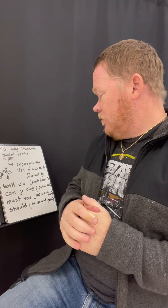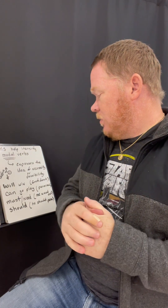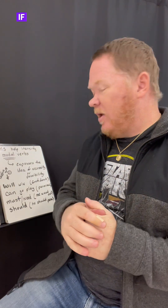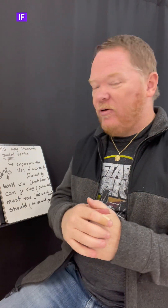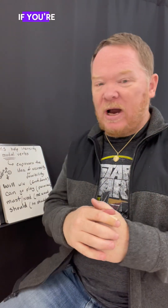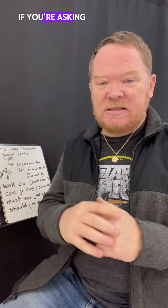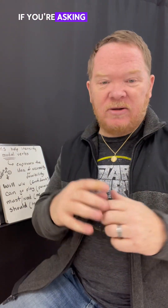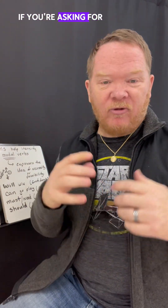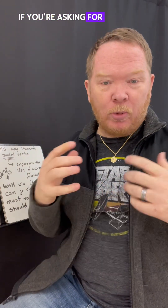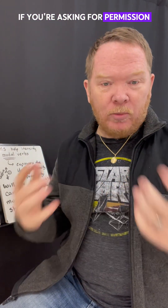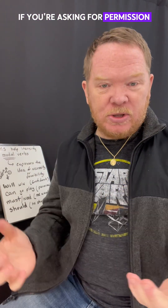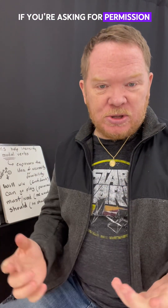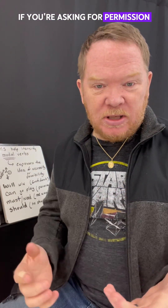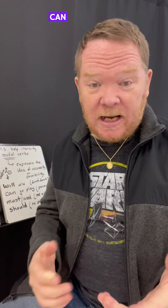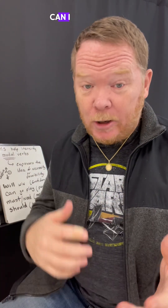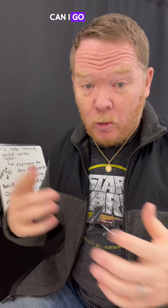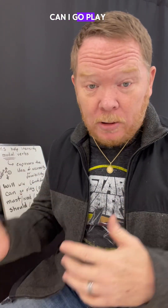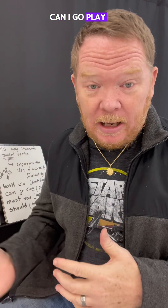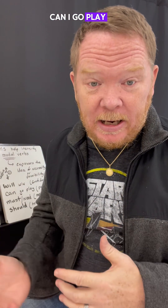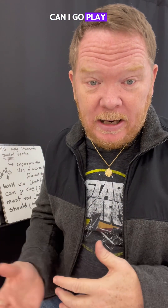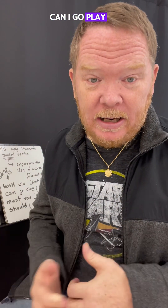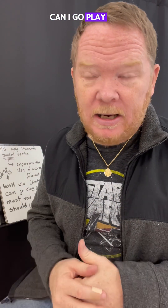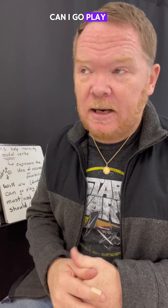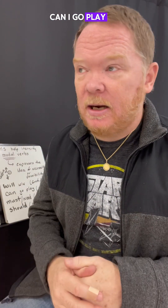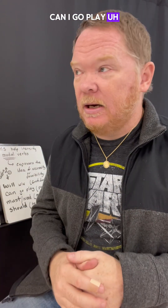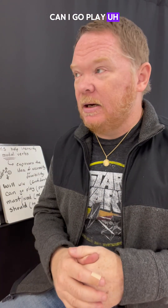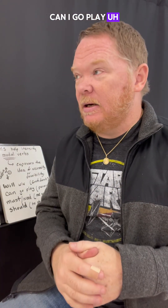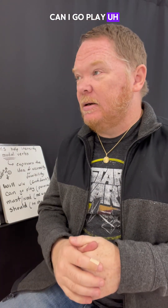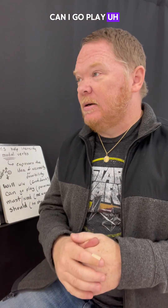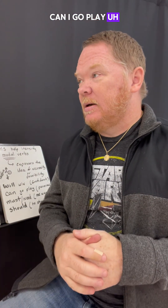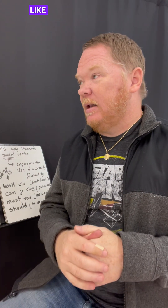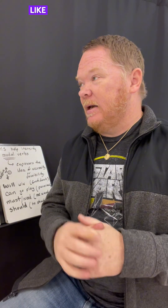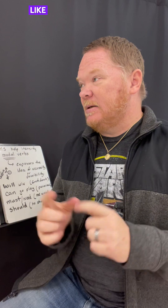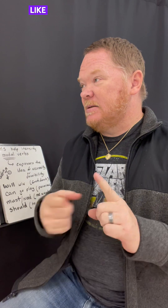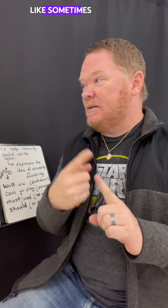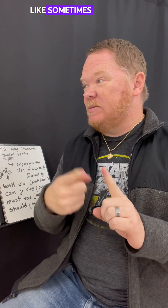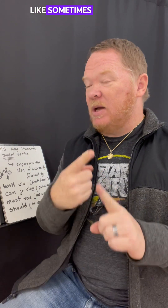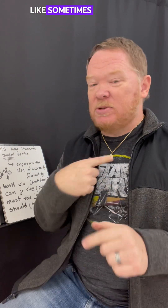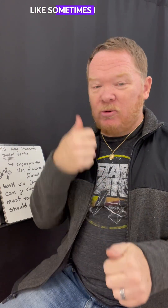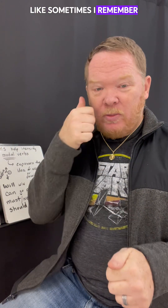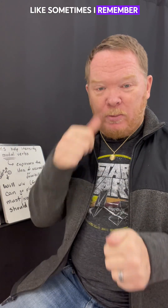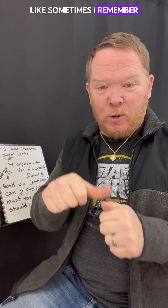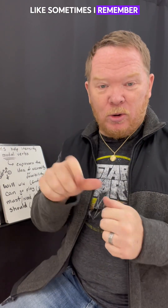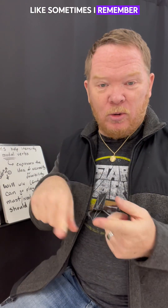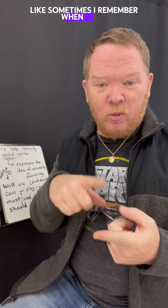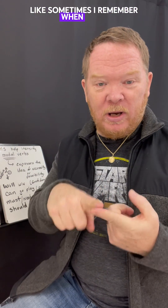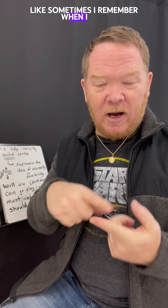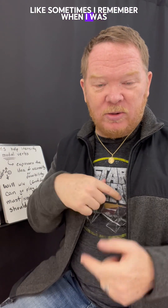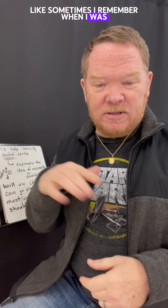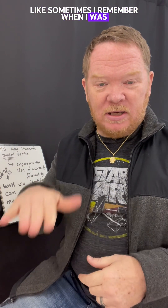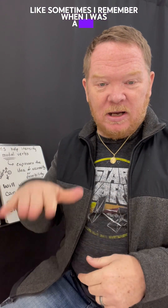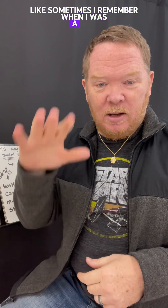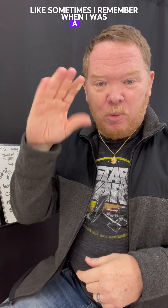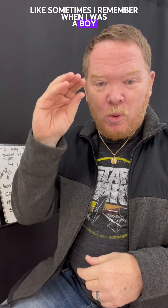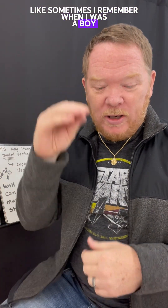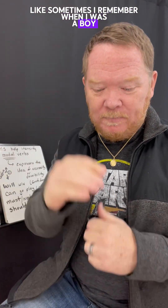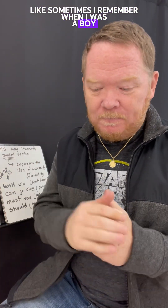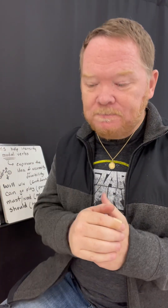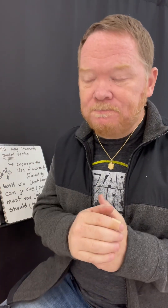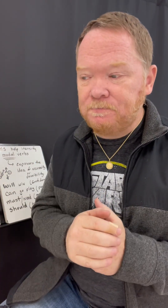If you're asking for permission, can I go play? Like sometimes I remember when I was a boy,